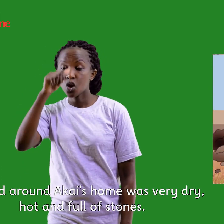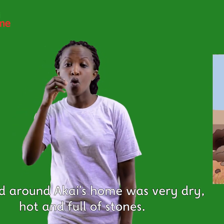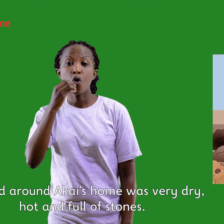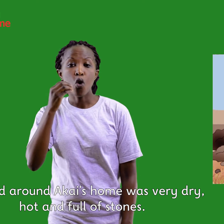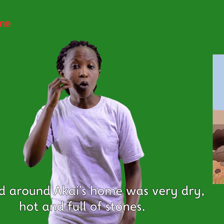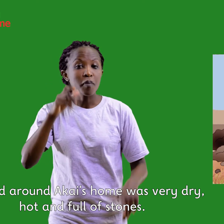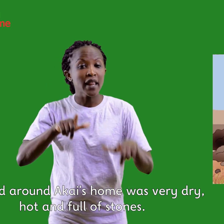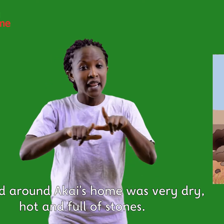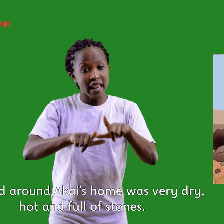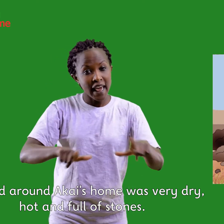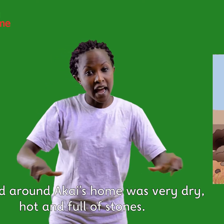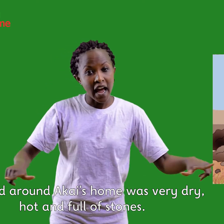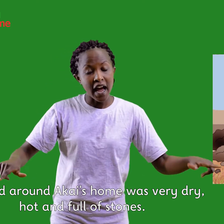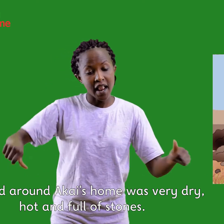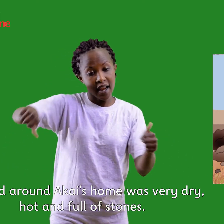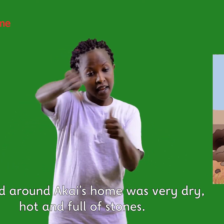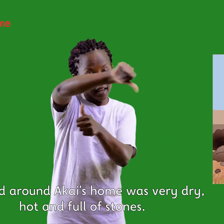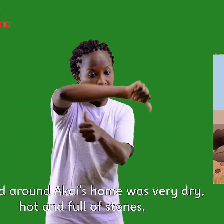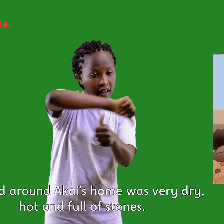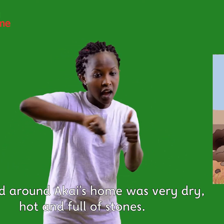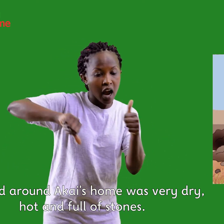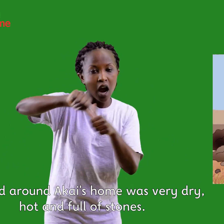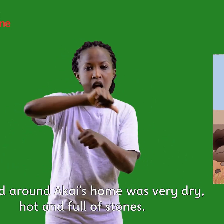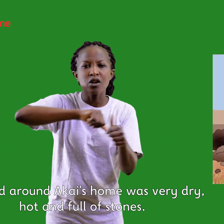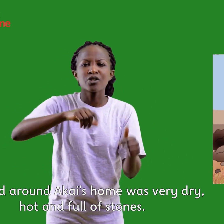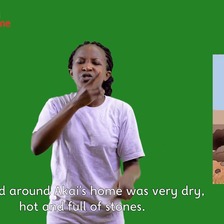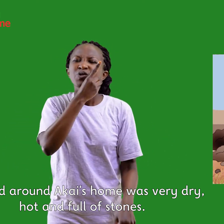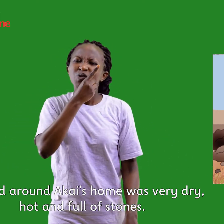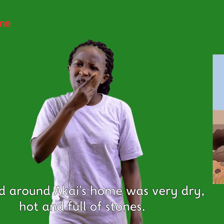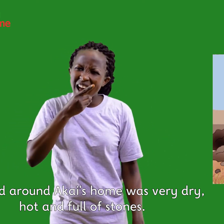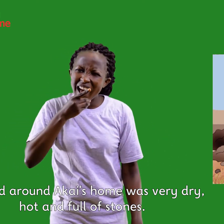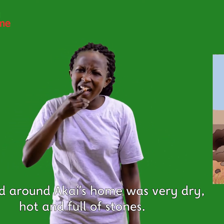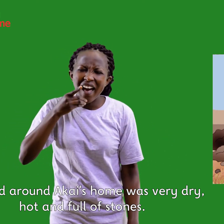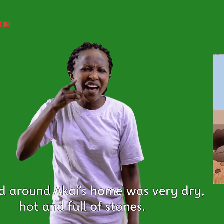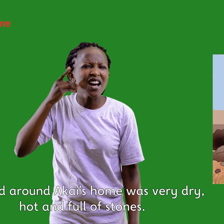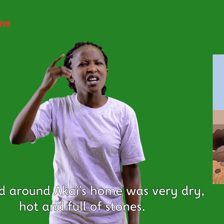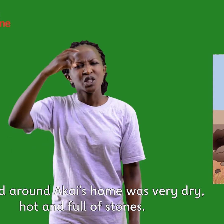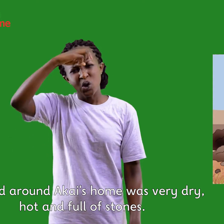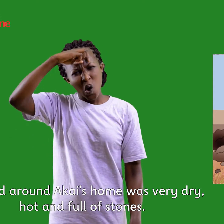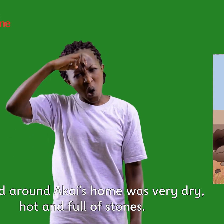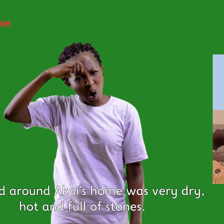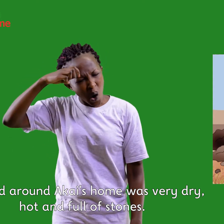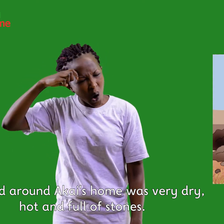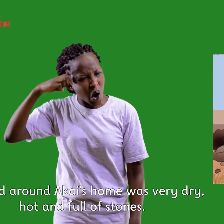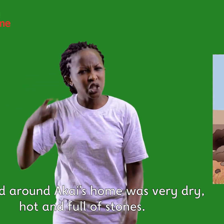The land around Akai's home was very dry, hot, and full of stones.